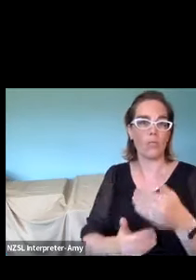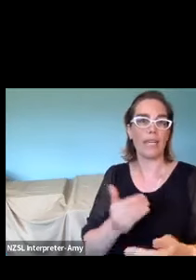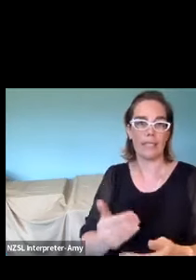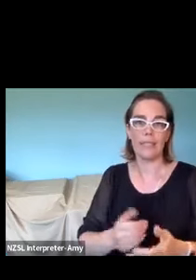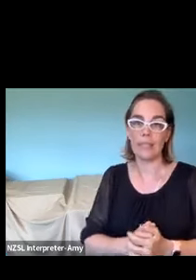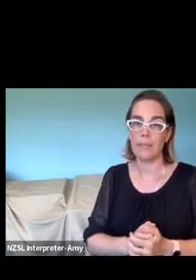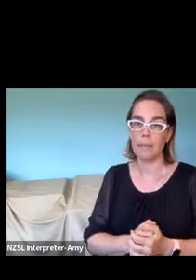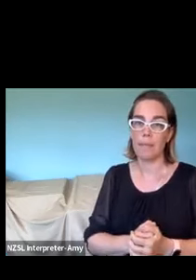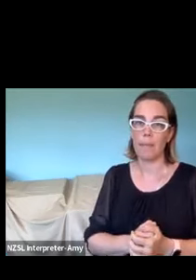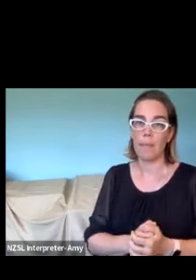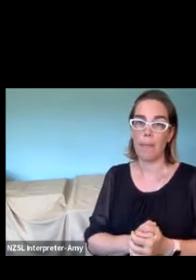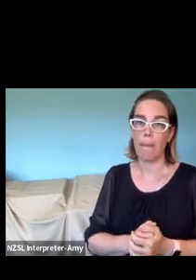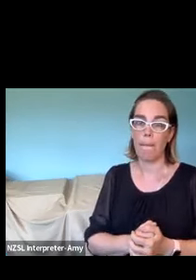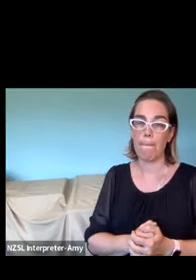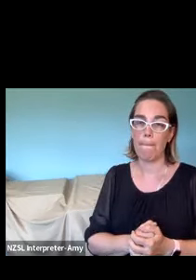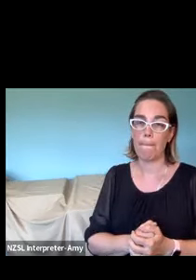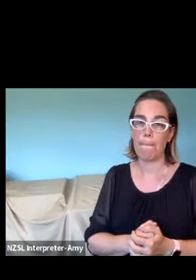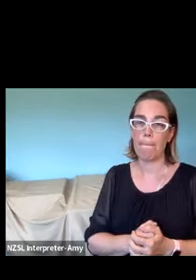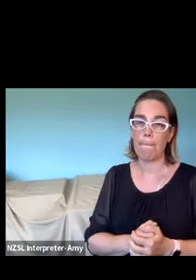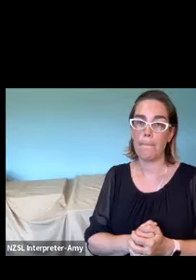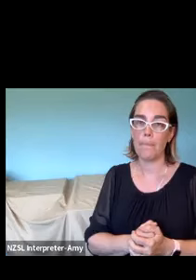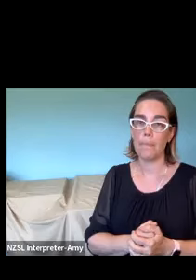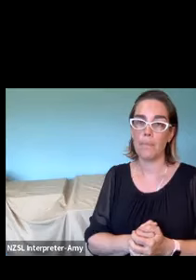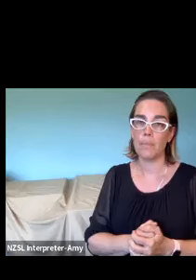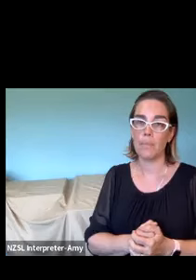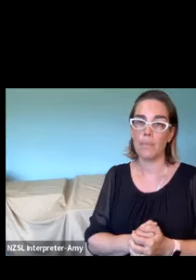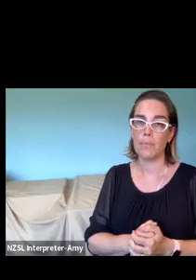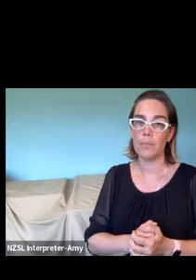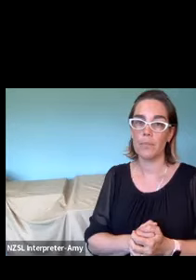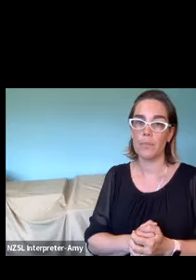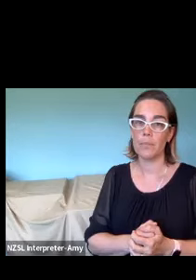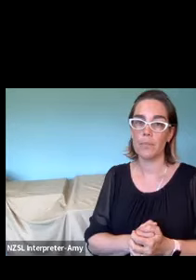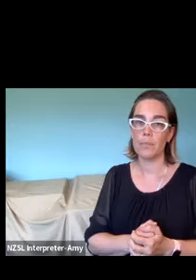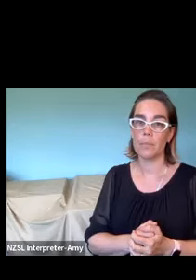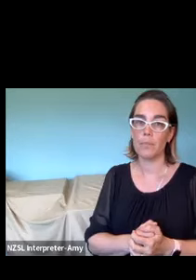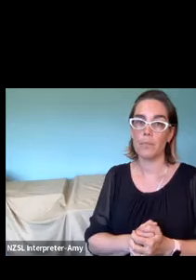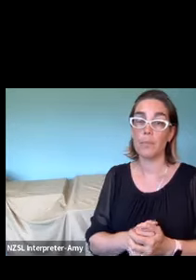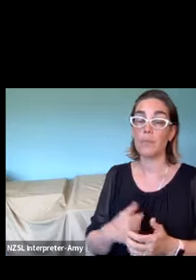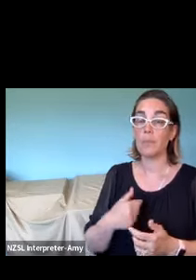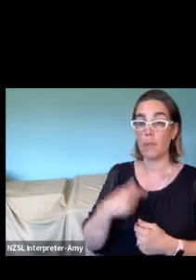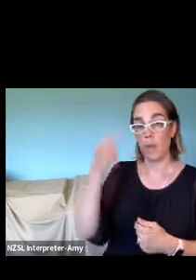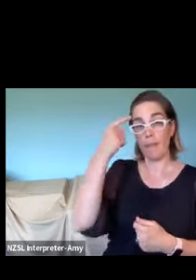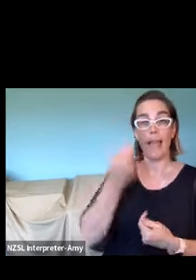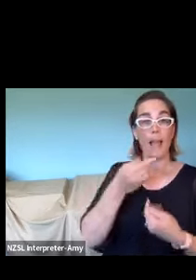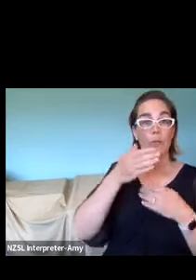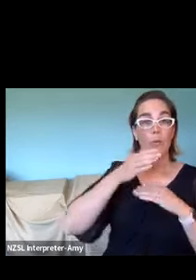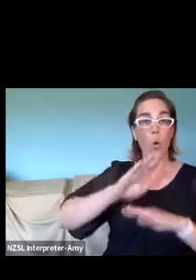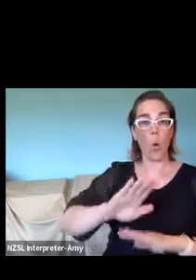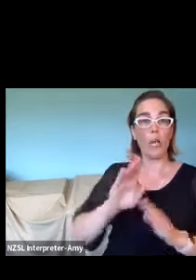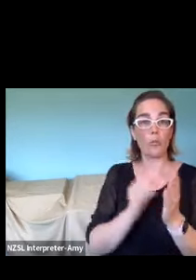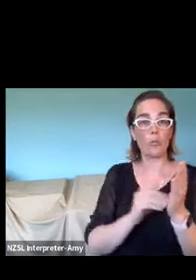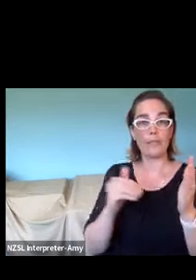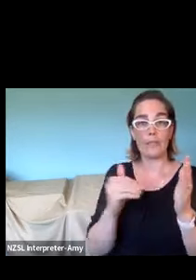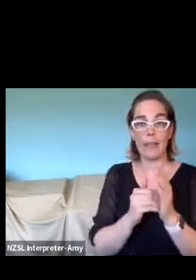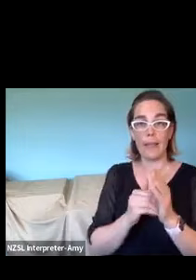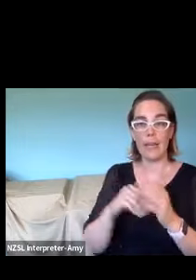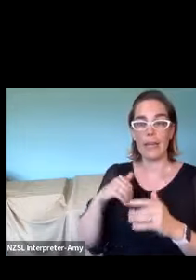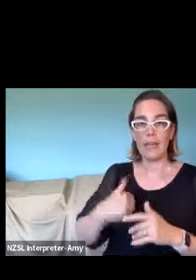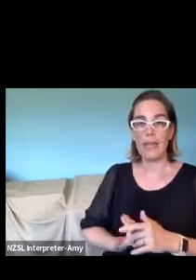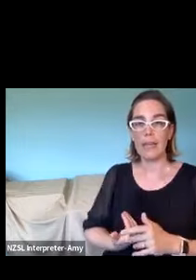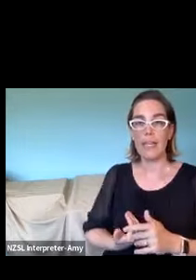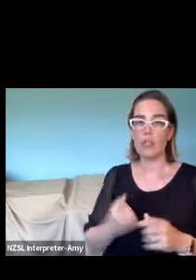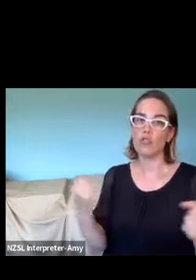Zealanders Commission. I believe that Aotearoa needs the world's strongest accessibility